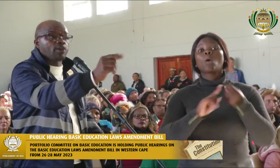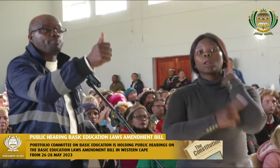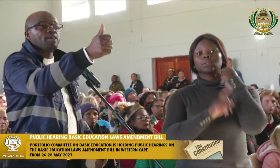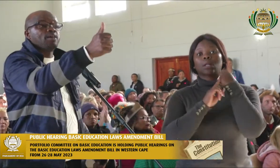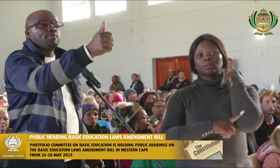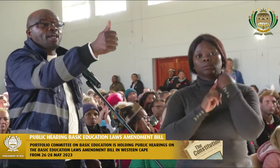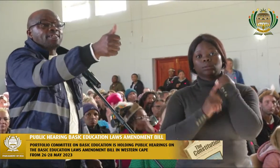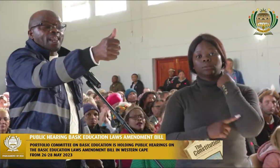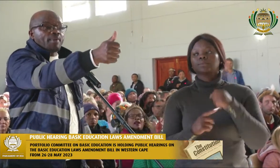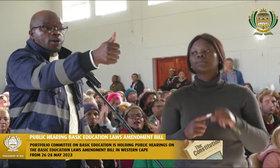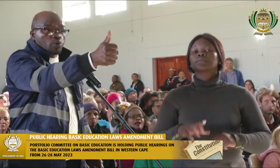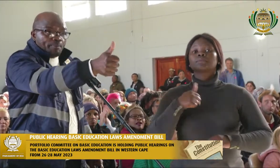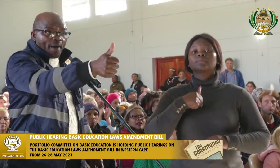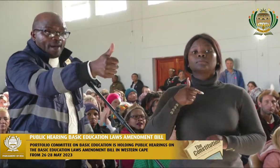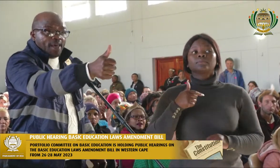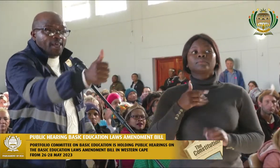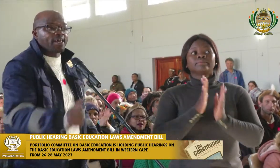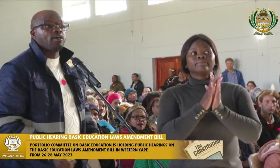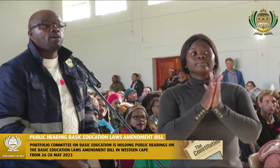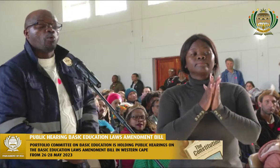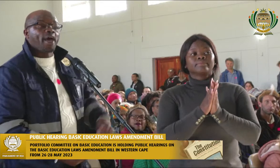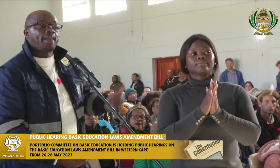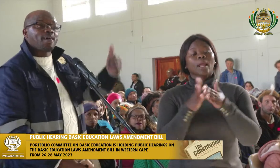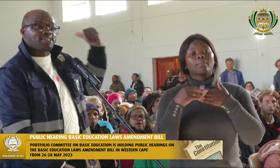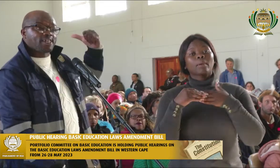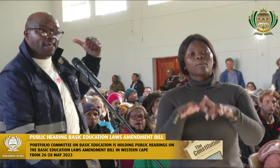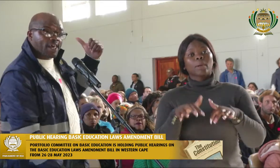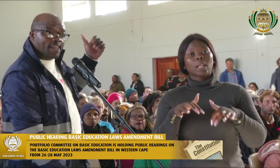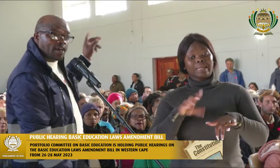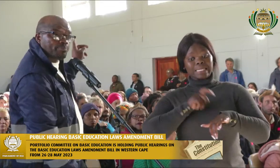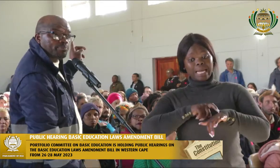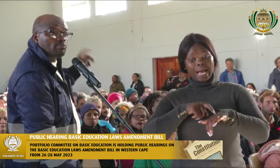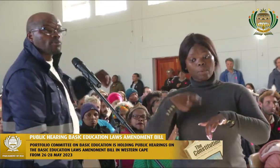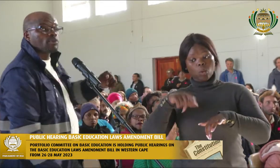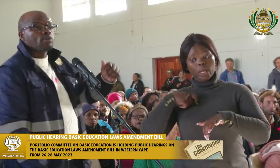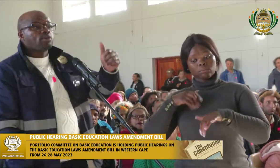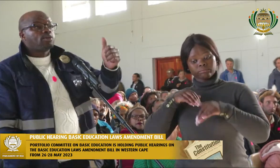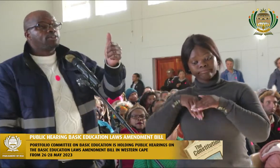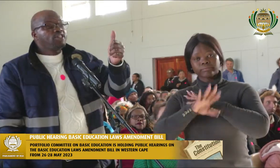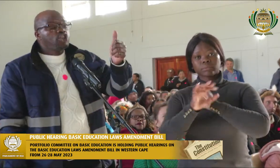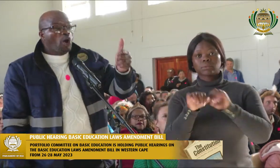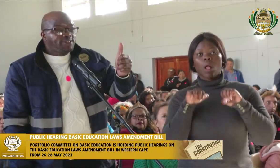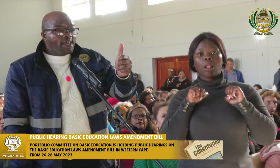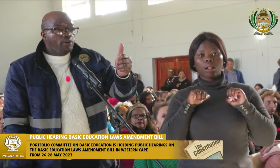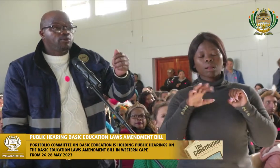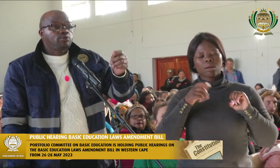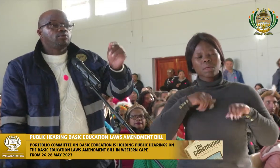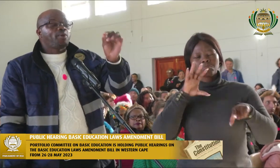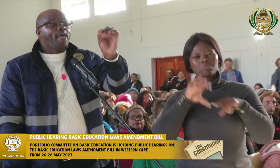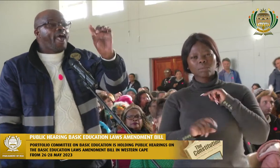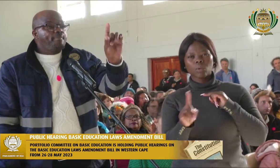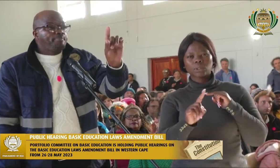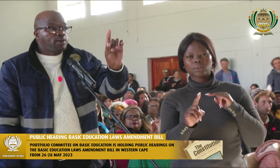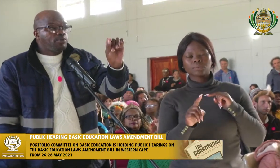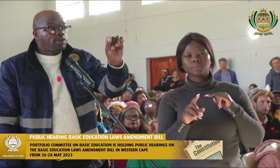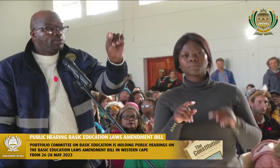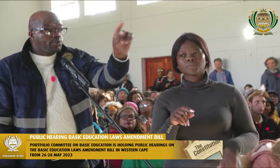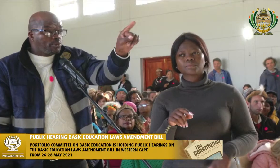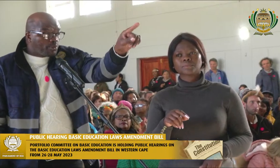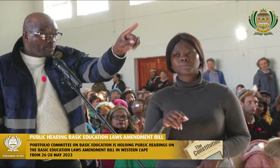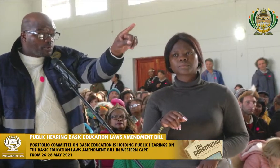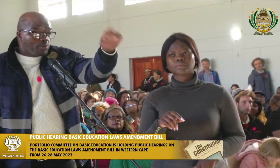Okokugqibela ke sihlalo. Bendicela malungu wepalamente when besingena ndinote